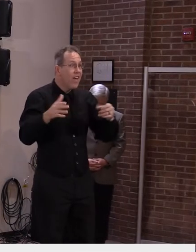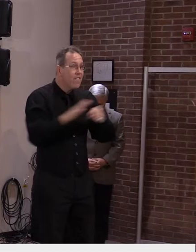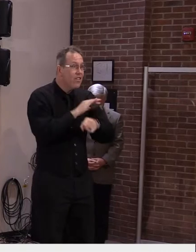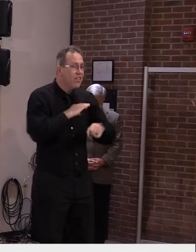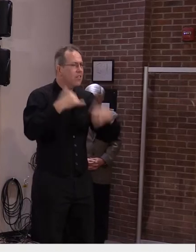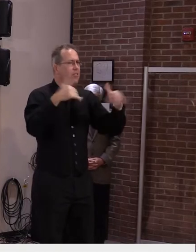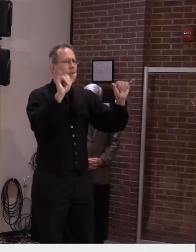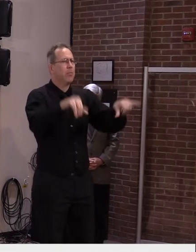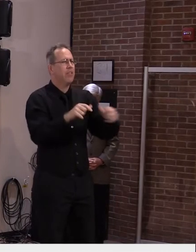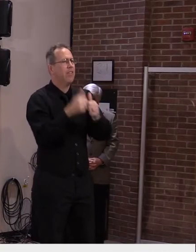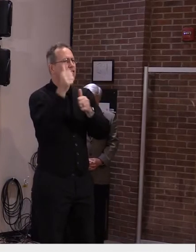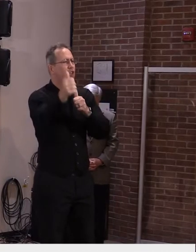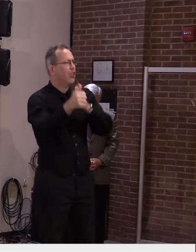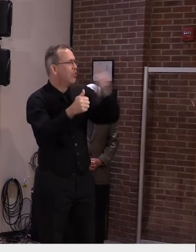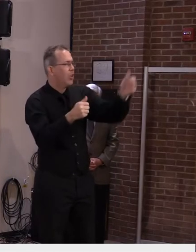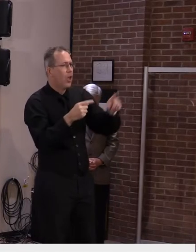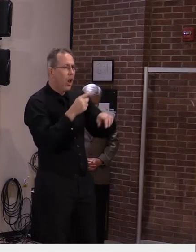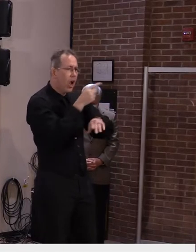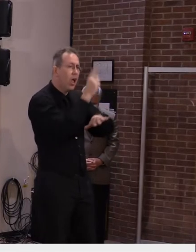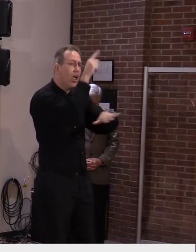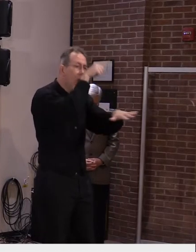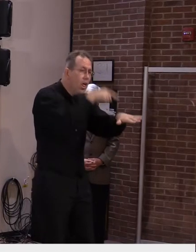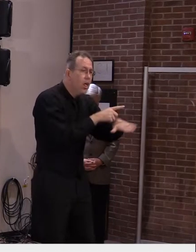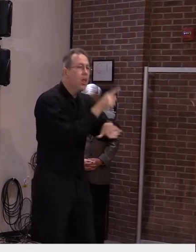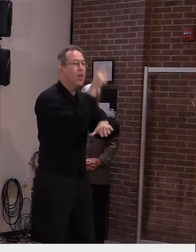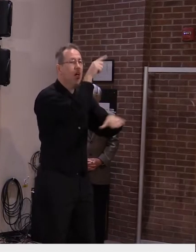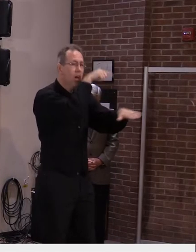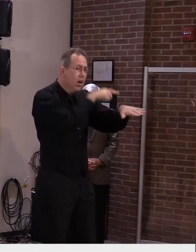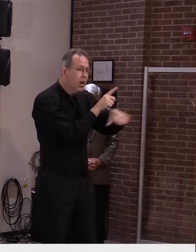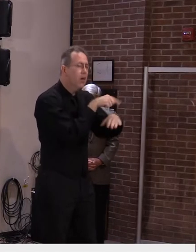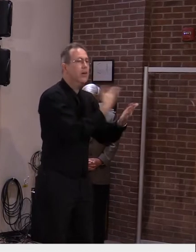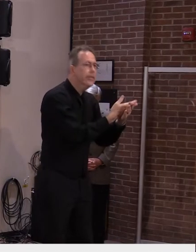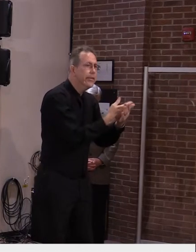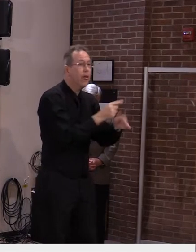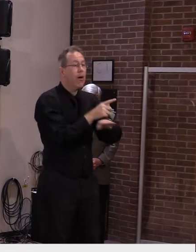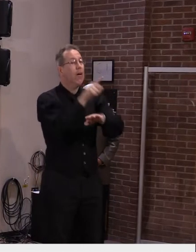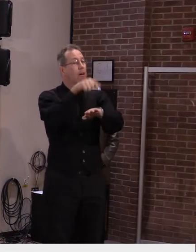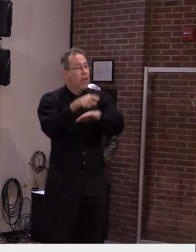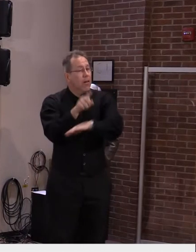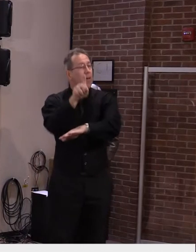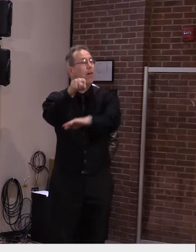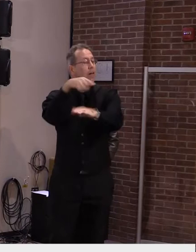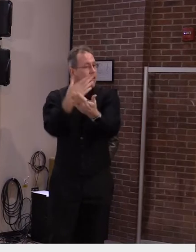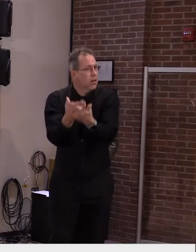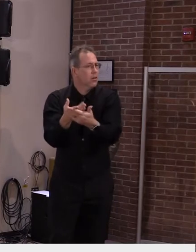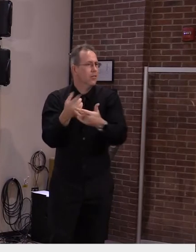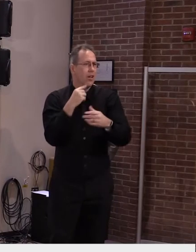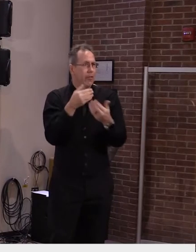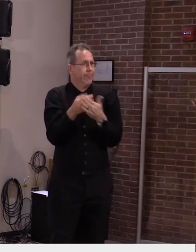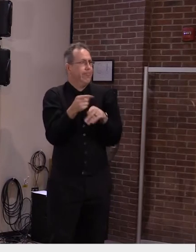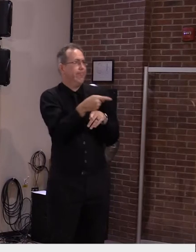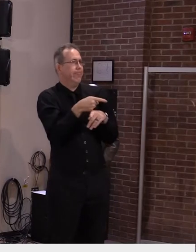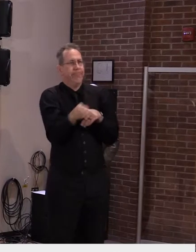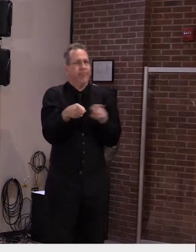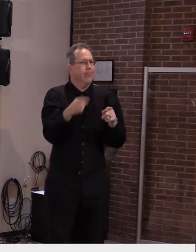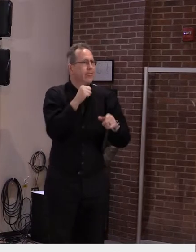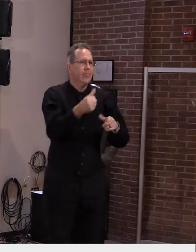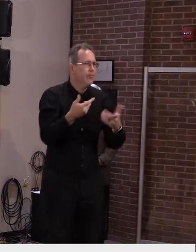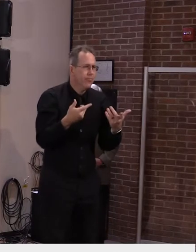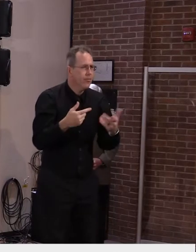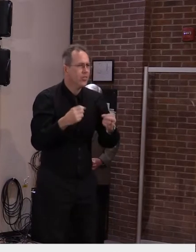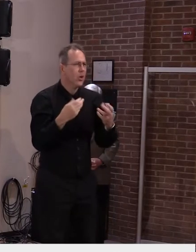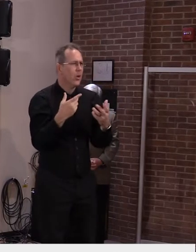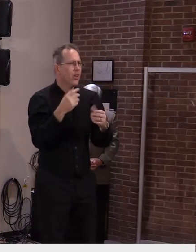it's just a resource issue. There are times when you may wait, you know, more than an hour. Typically not with a major crime,